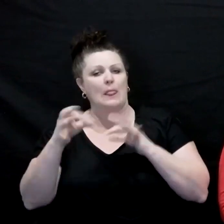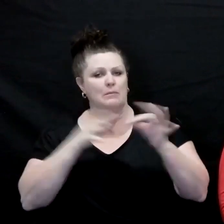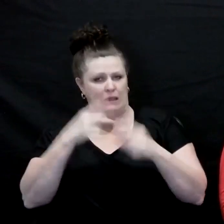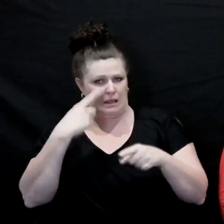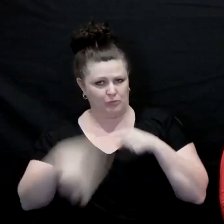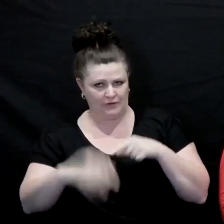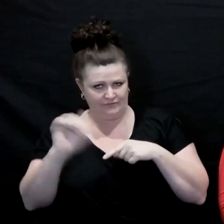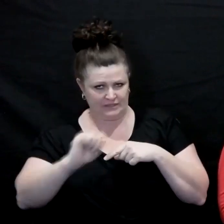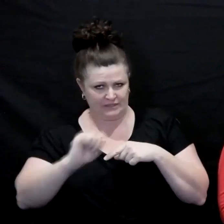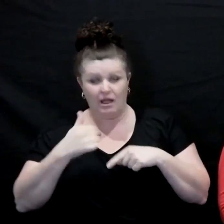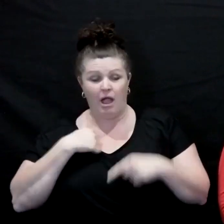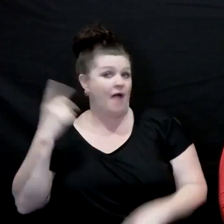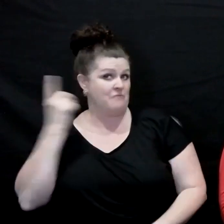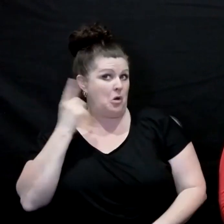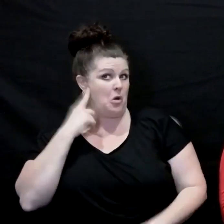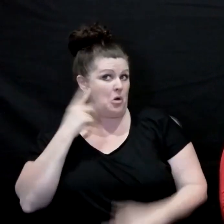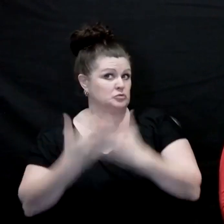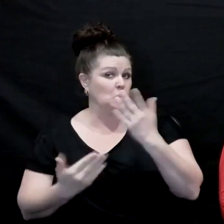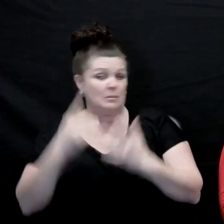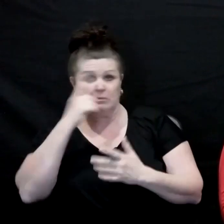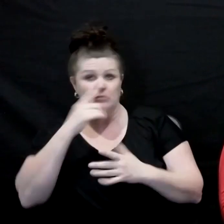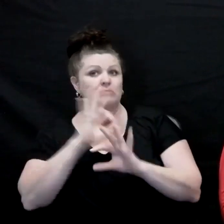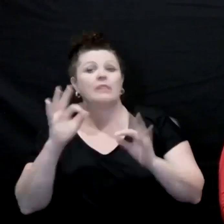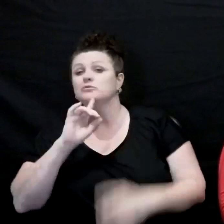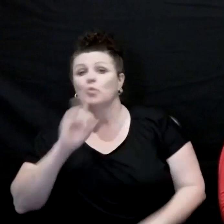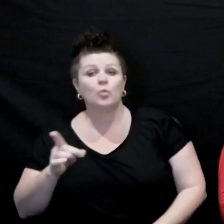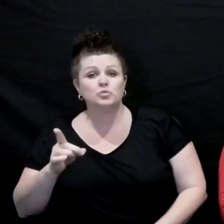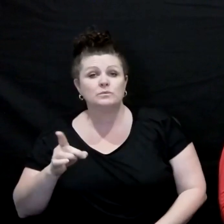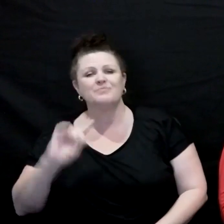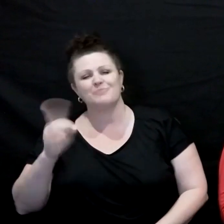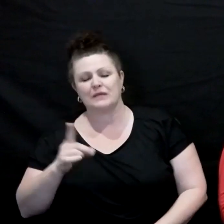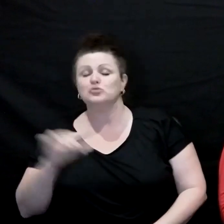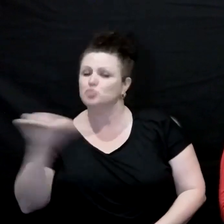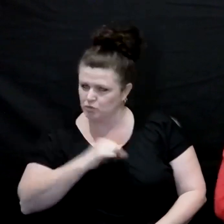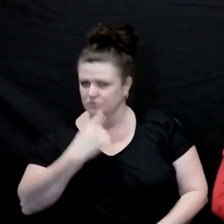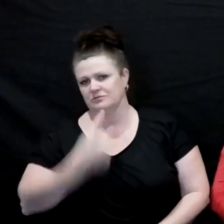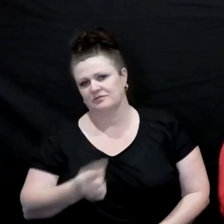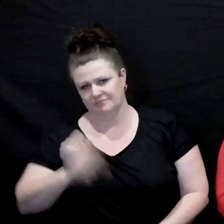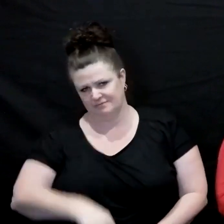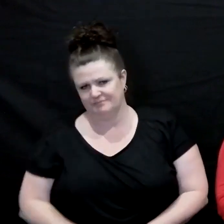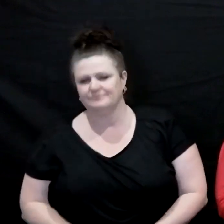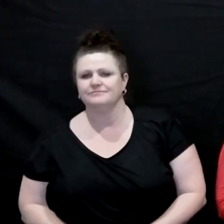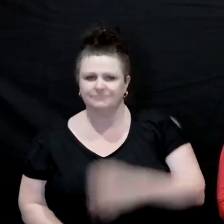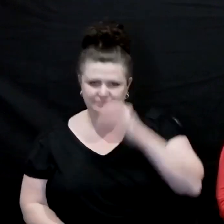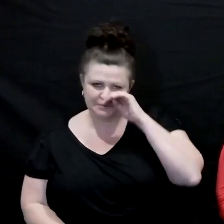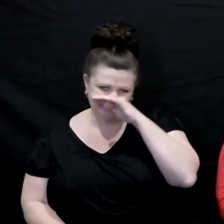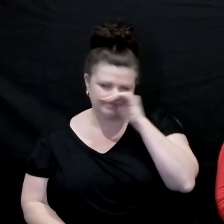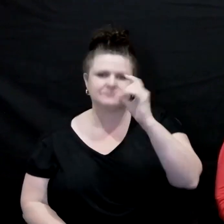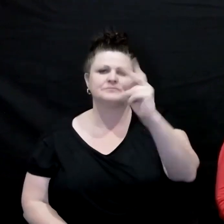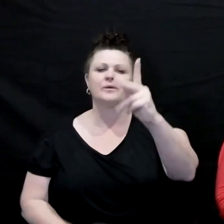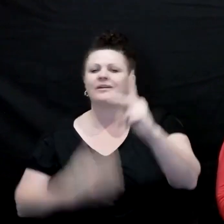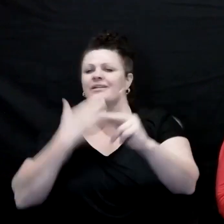things where people have not been notified, but common practice is to let you know. Okay, thank you.